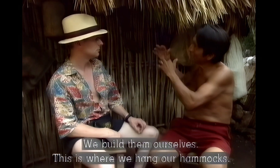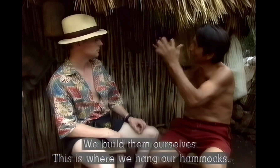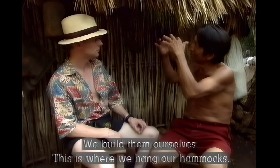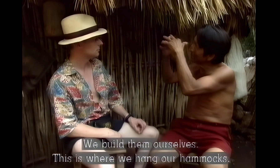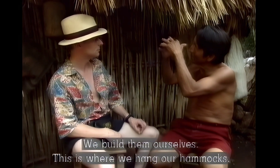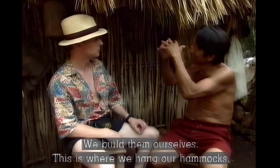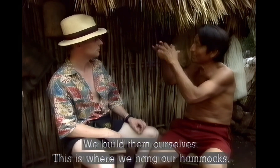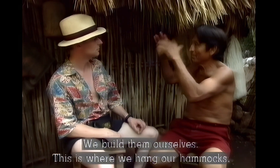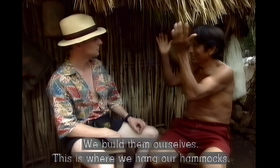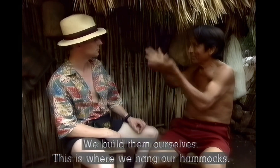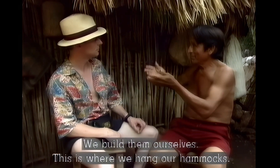We built them ourselves.